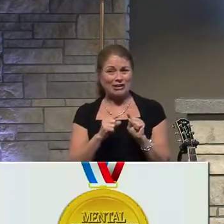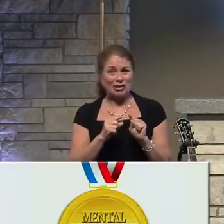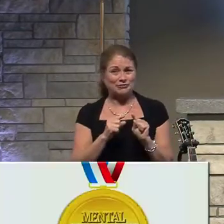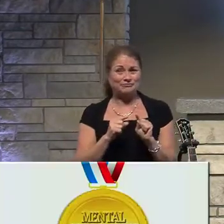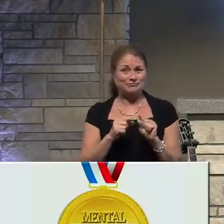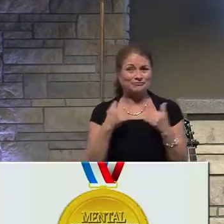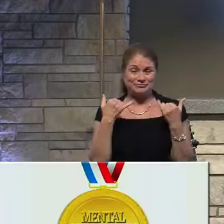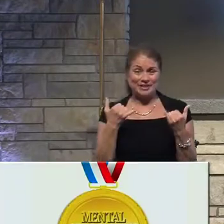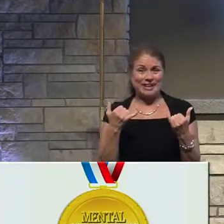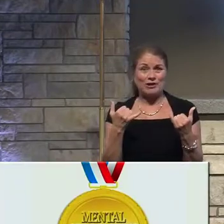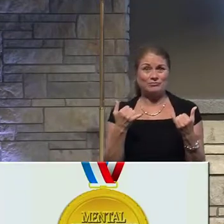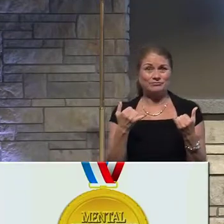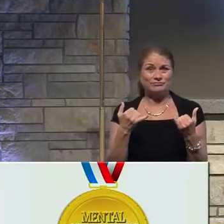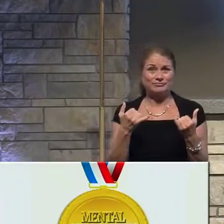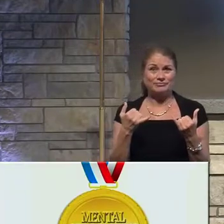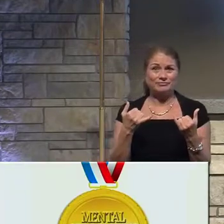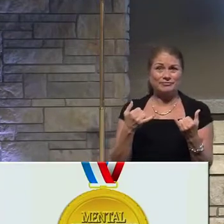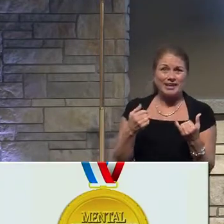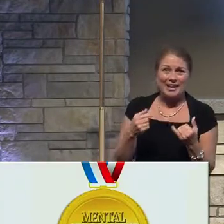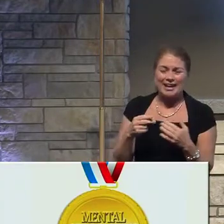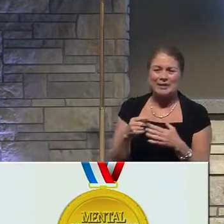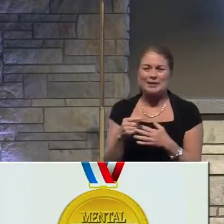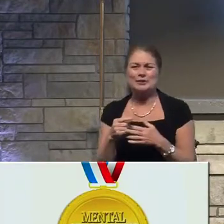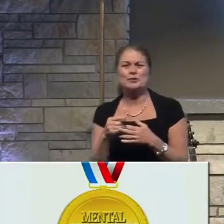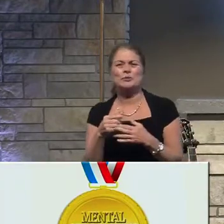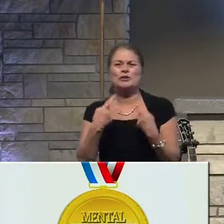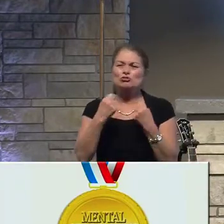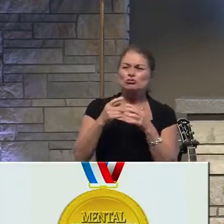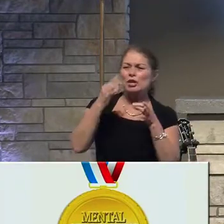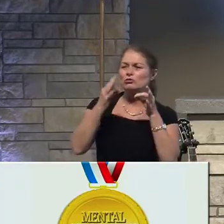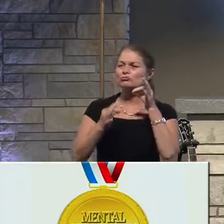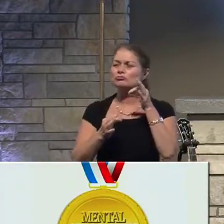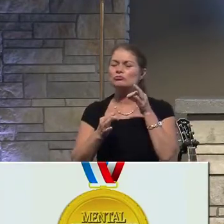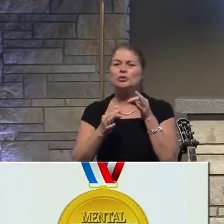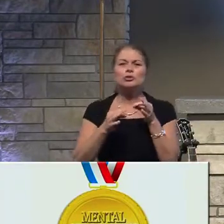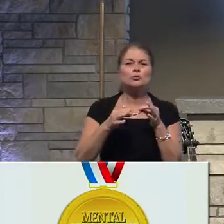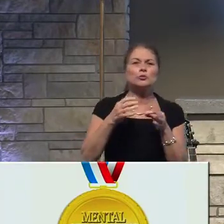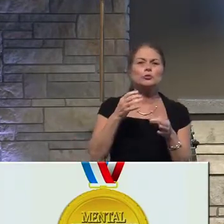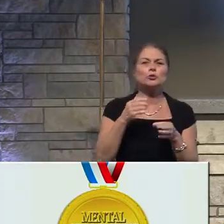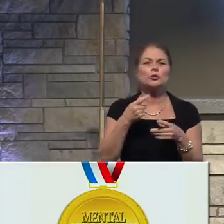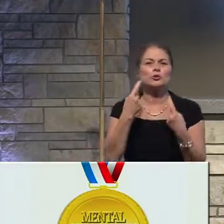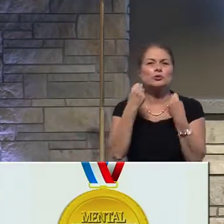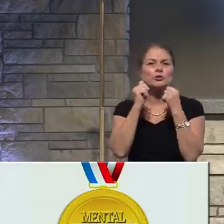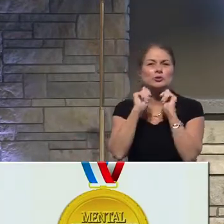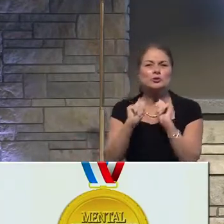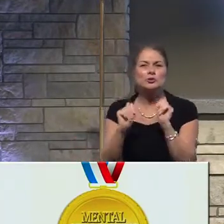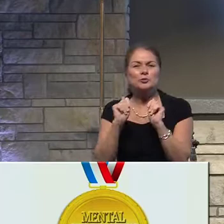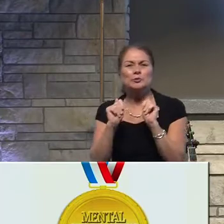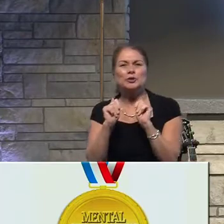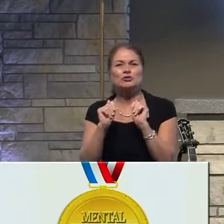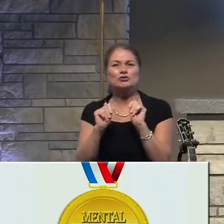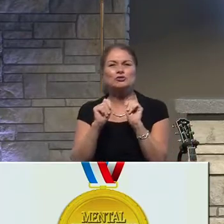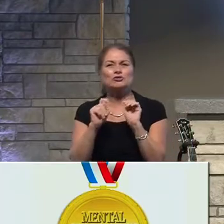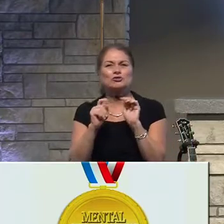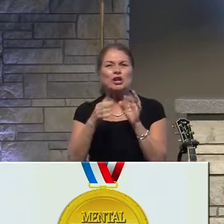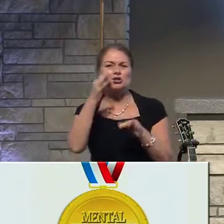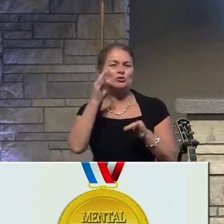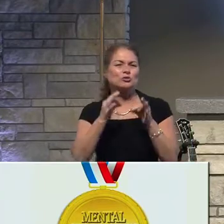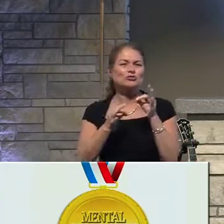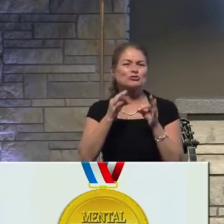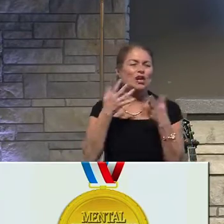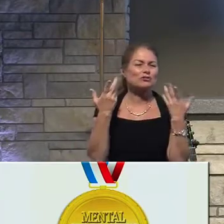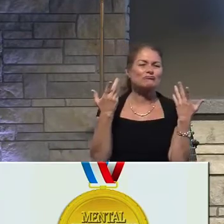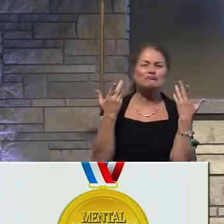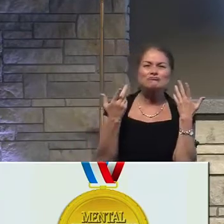And then we do all of these mental gymnastics, don't we? I mean, I could get a gold medal in mental gymnastics. We come up with all of these